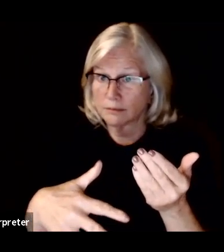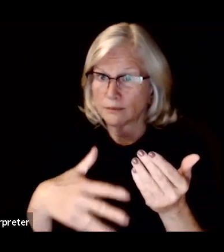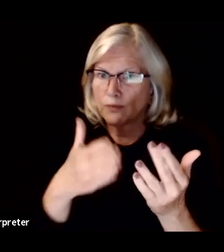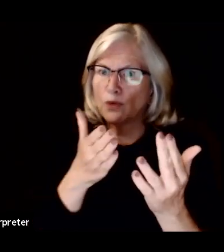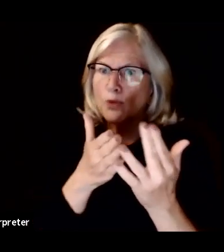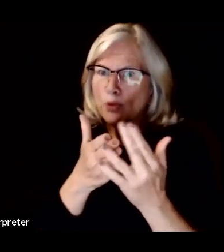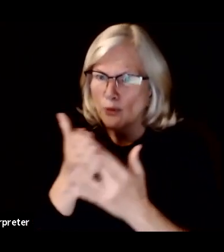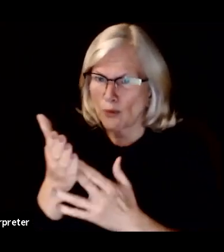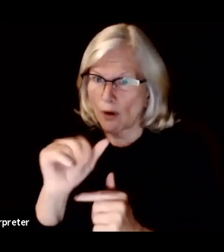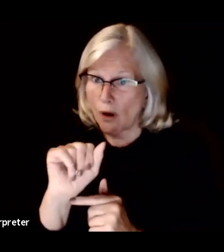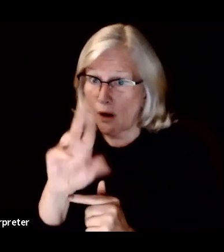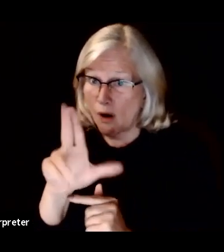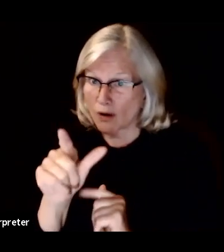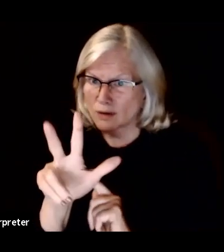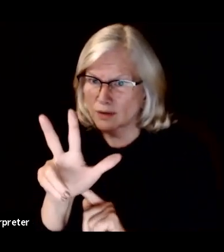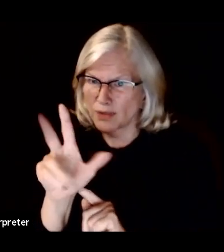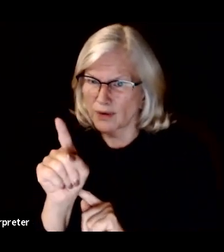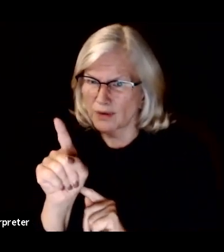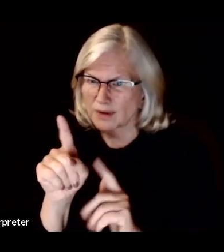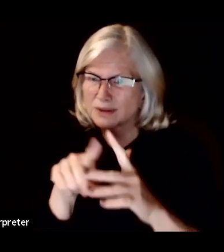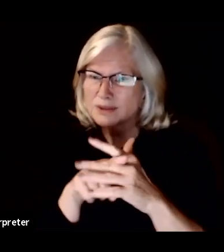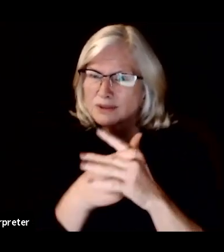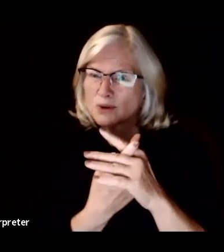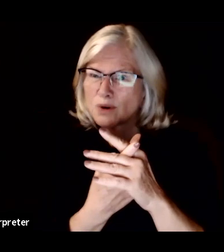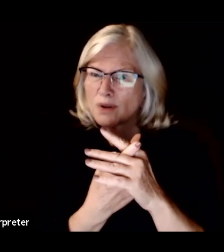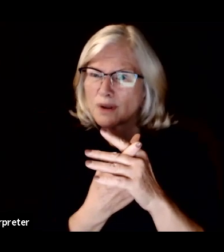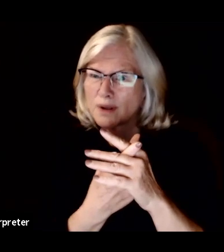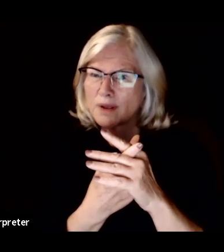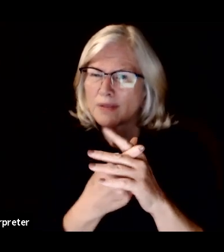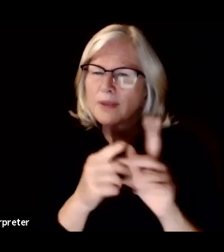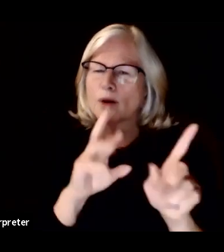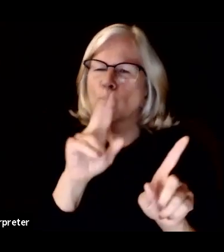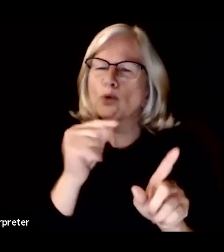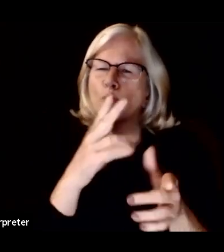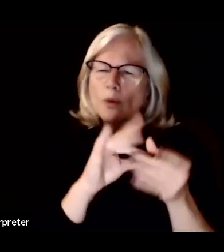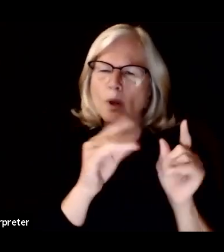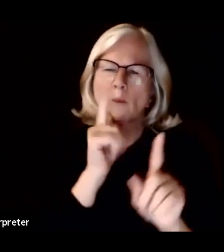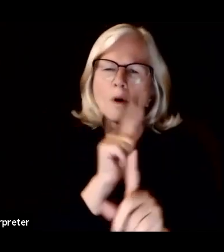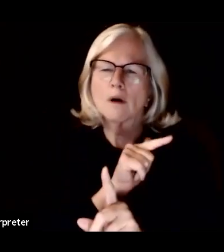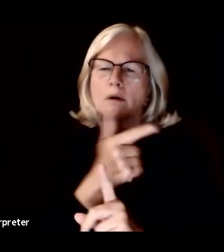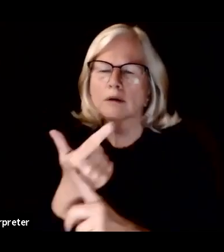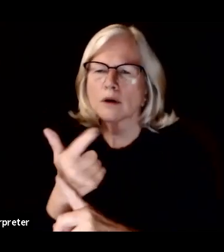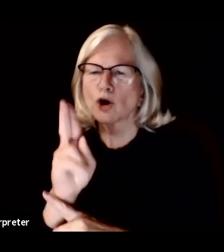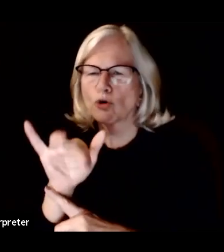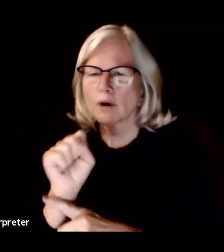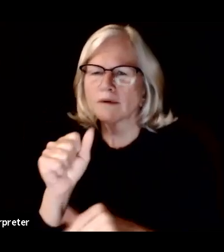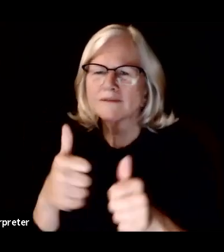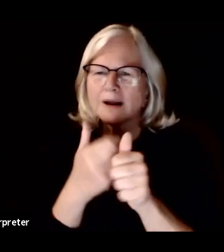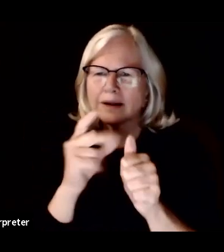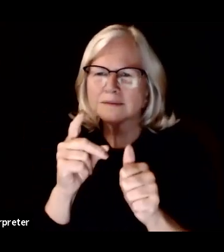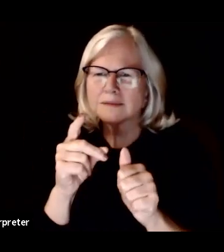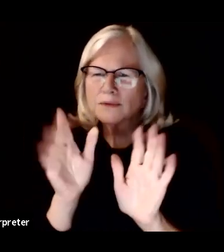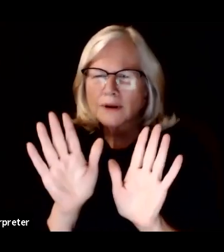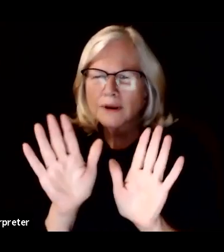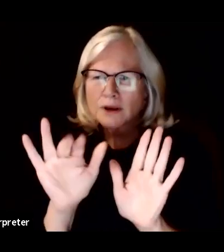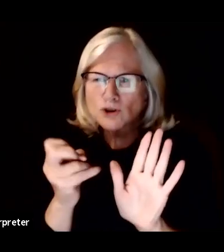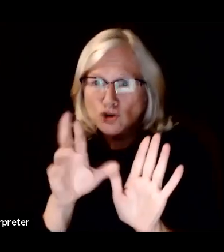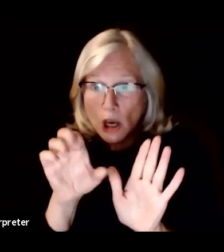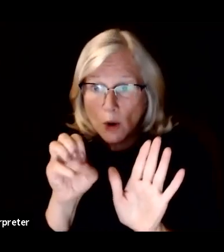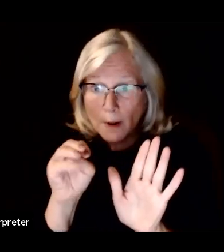and then I can just provide some follow-up data. And just to be clear, the COVID net data is separate from today's study, which